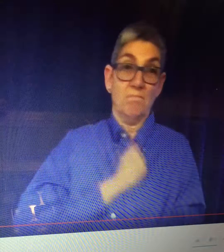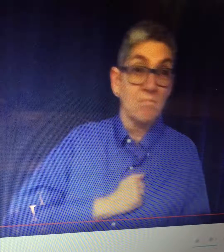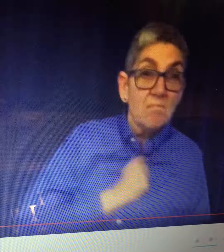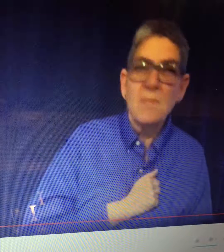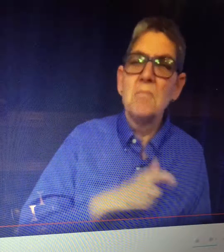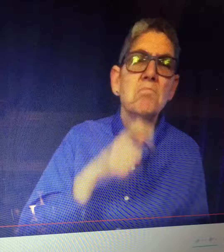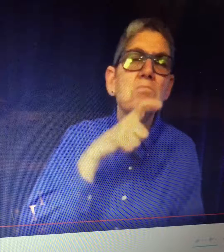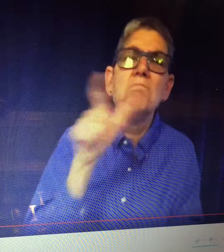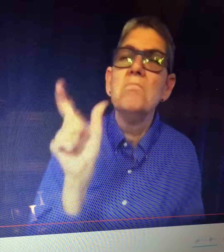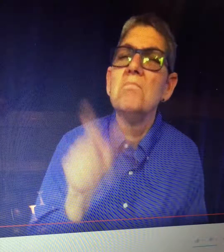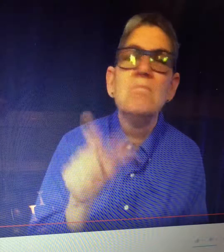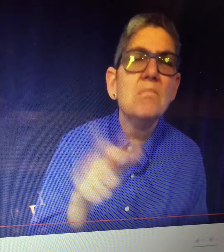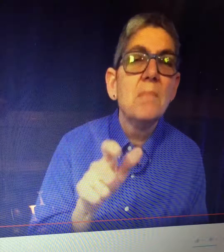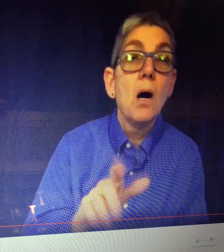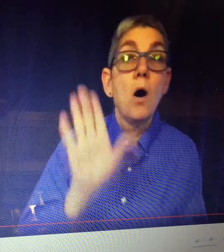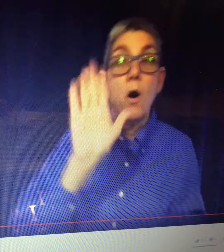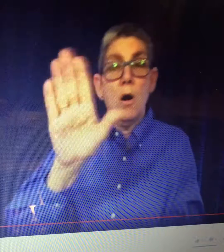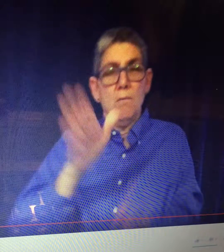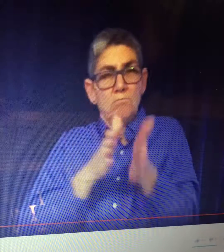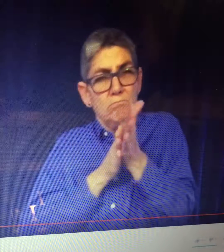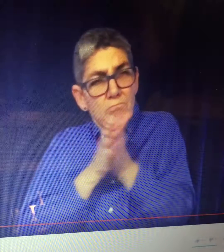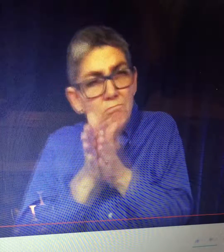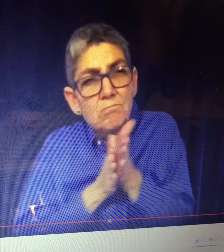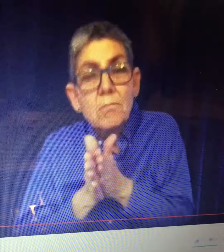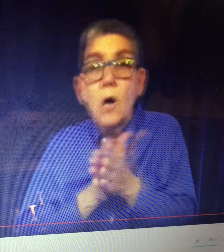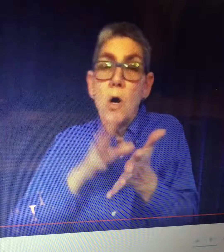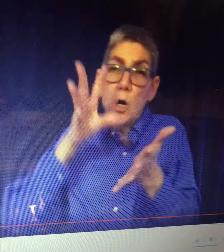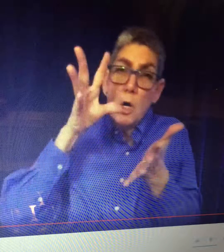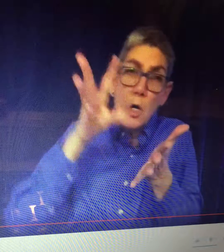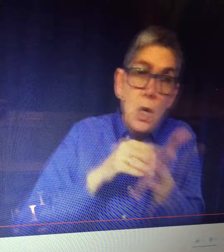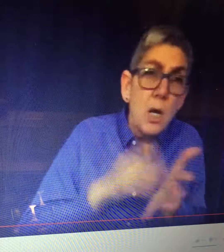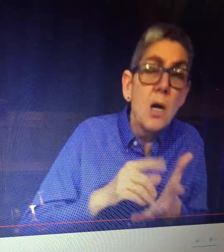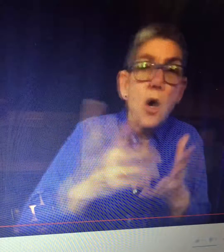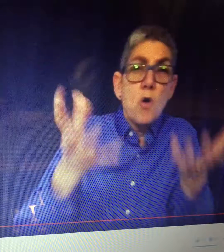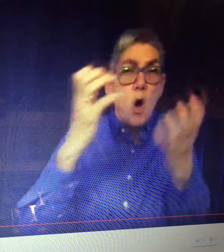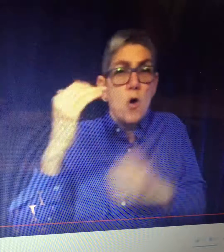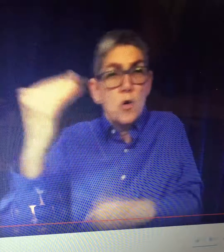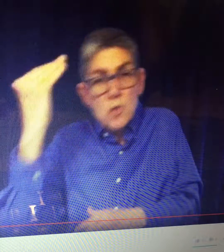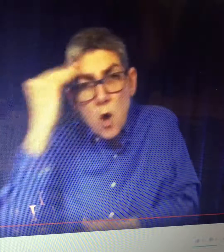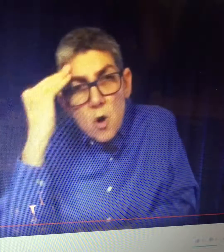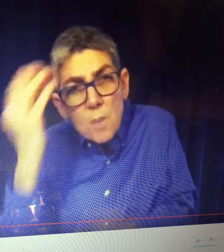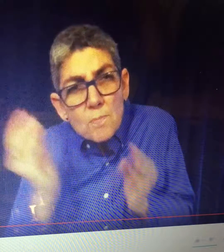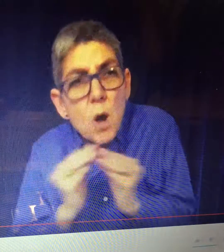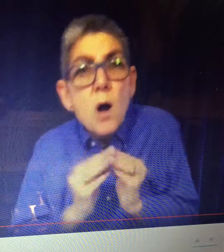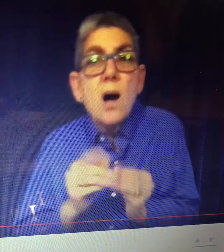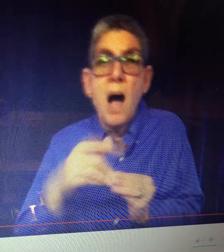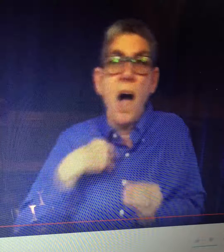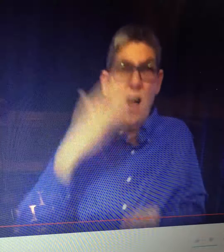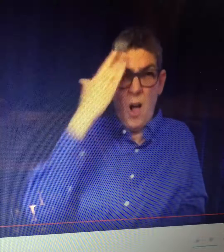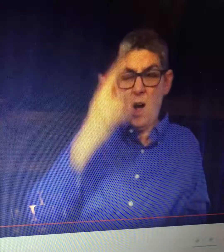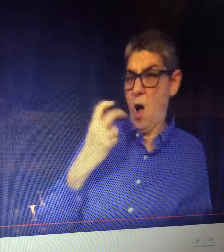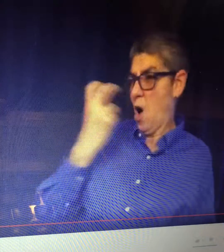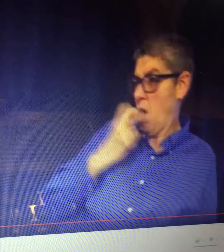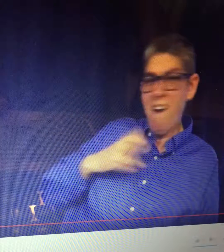Don't say I'm sorry, it's not wrong. So your eagerness to learn and know more and